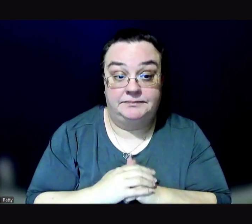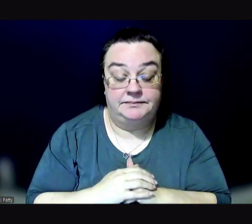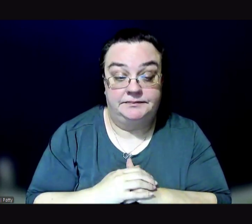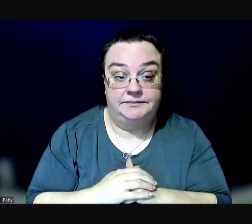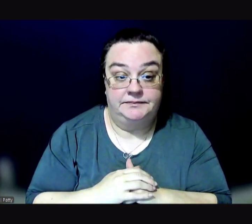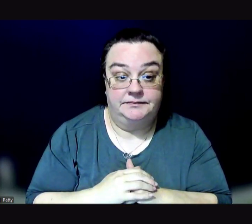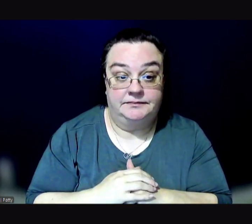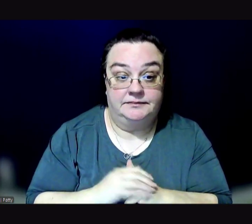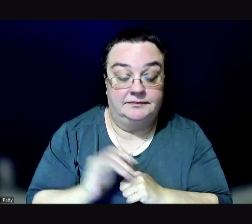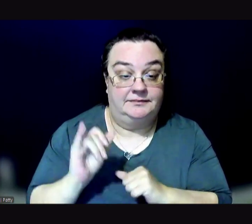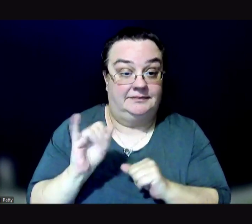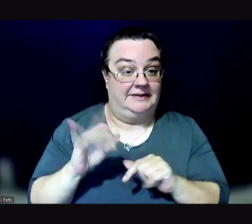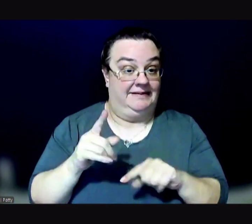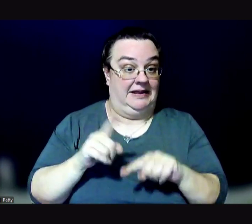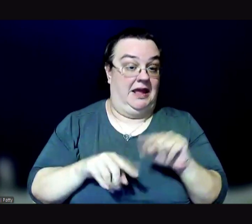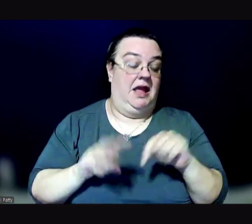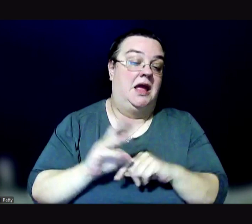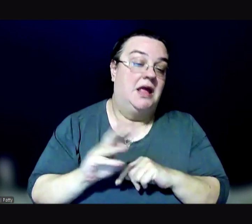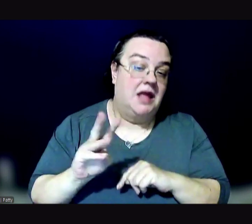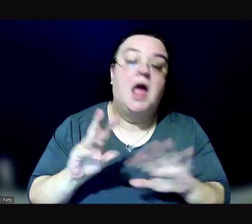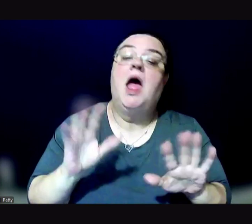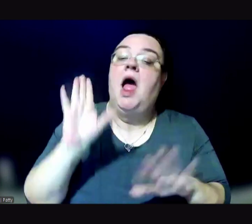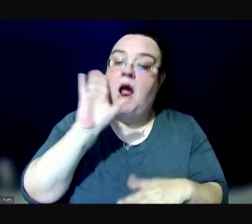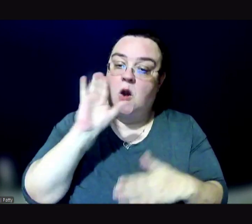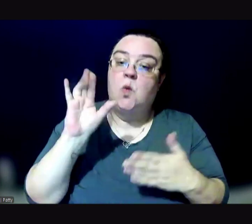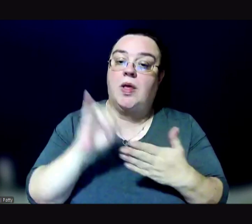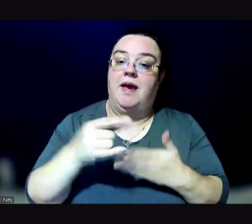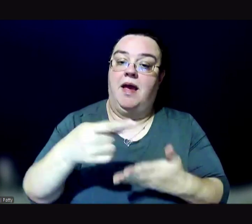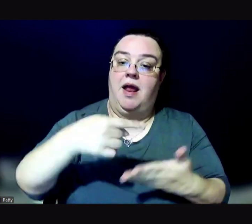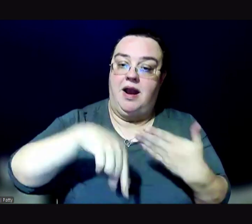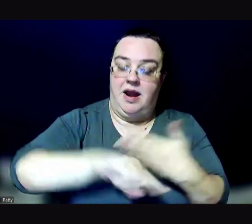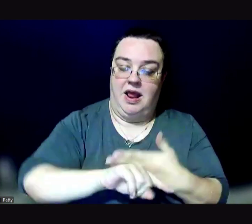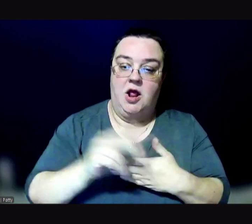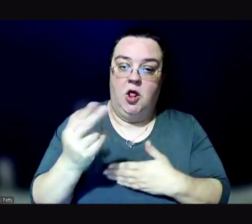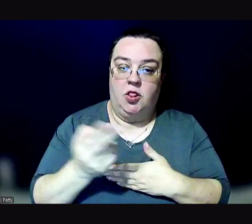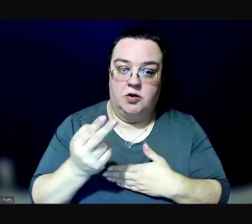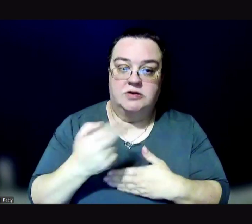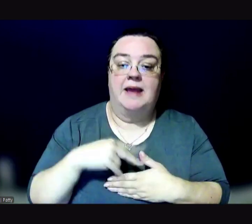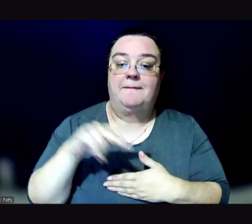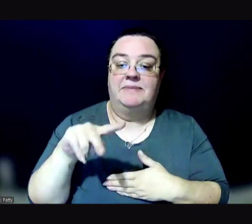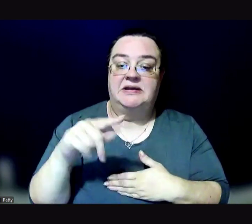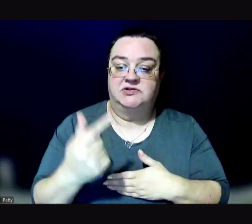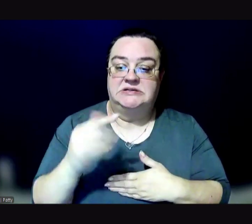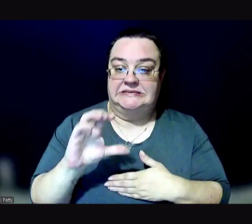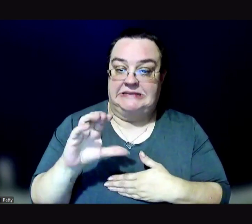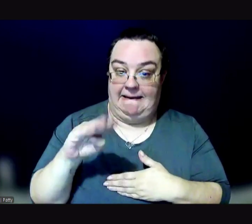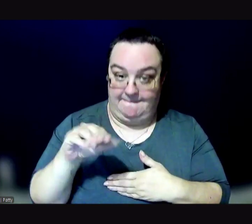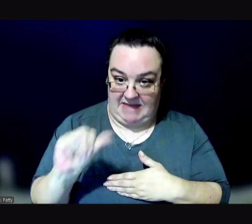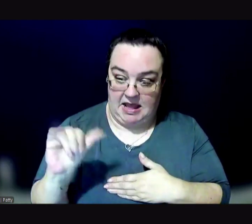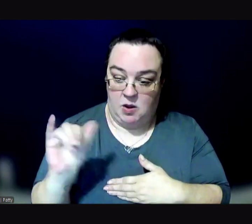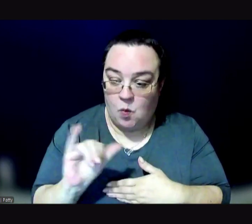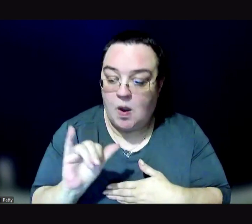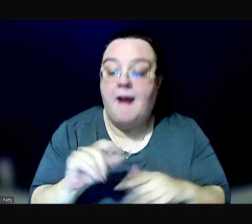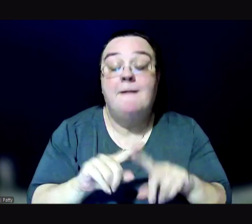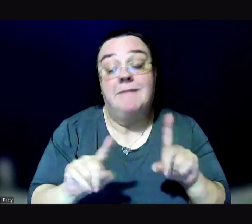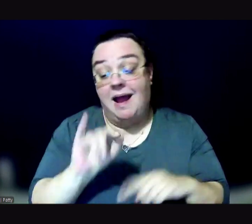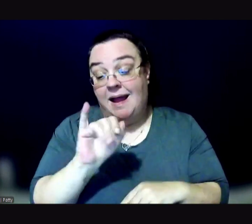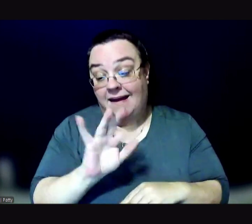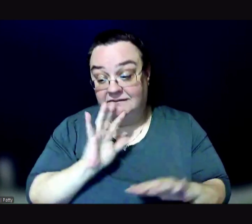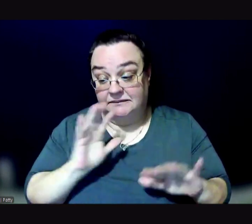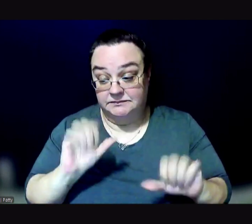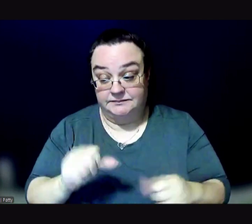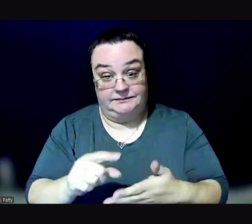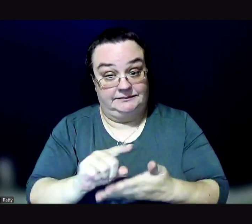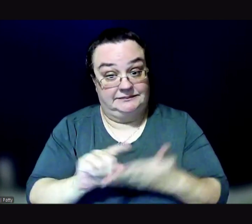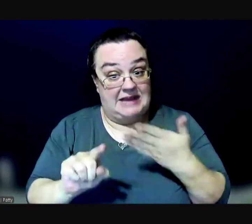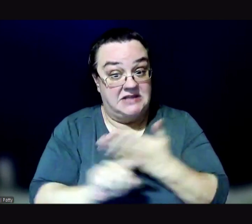If we can't do 6, I do know that next Thursday we have PGCMA as well. But if possible, next Thursday